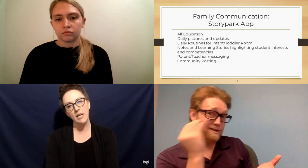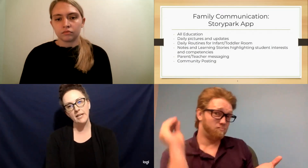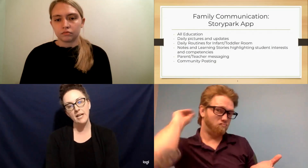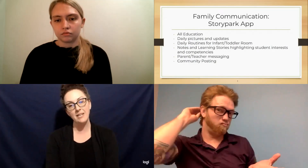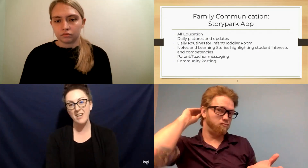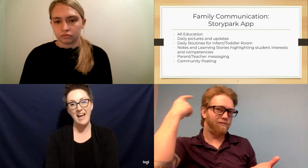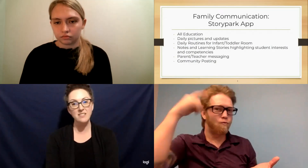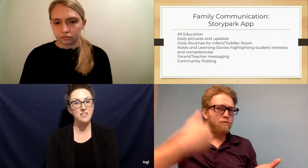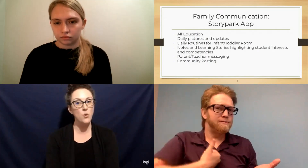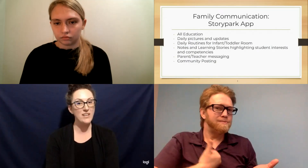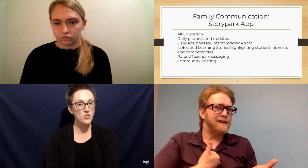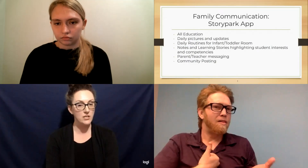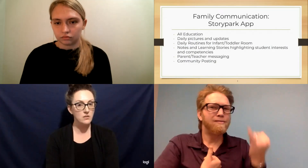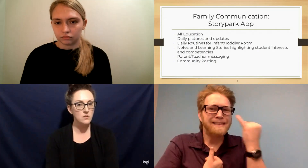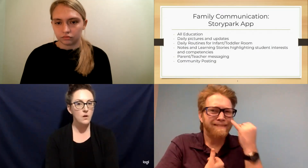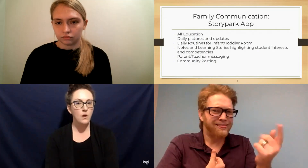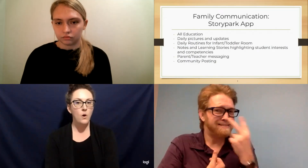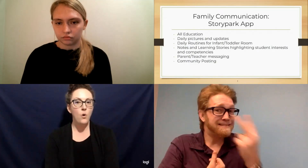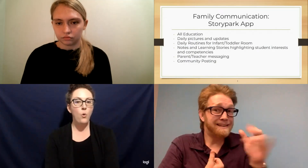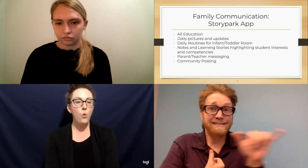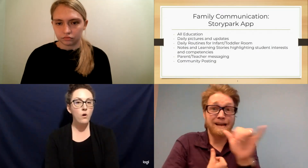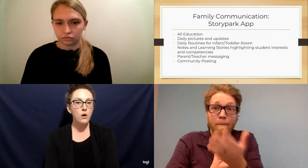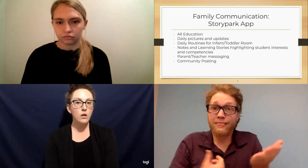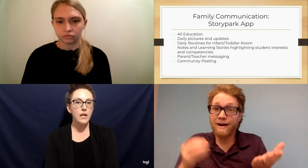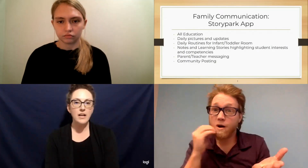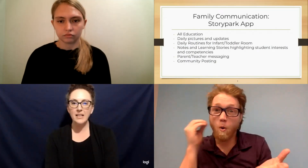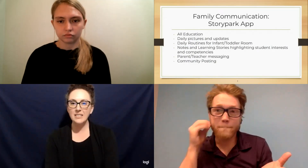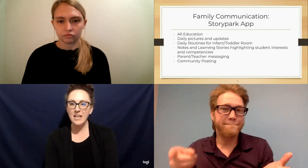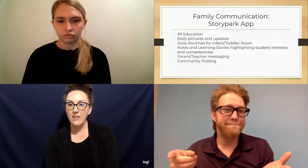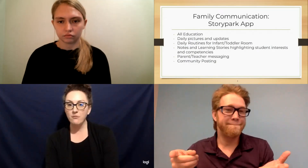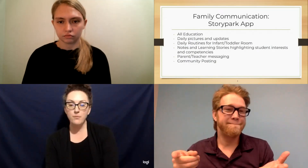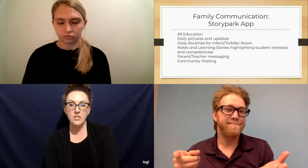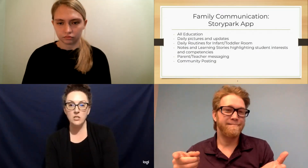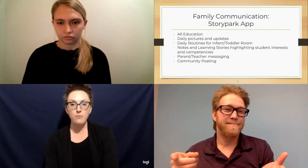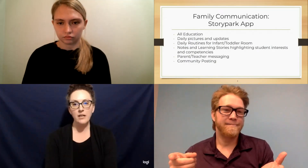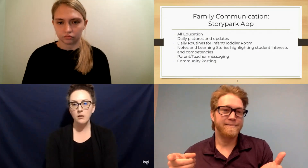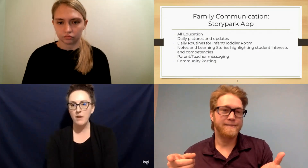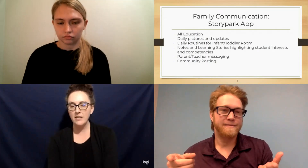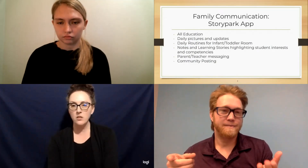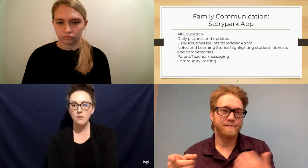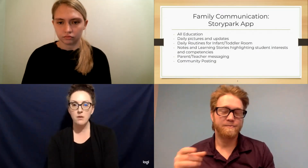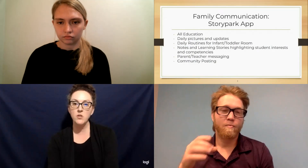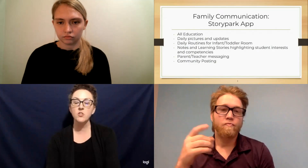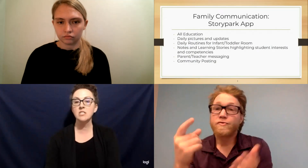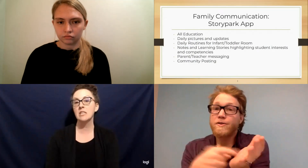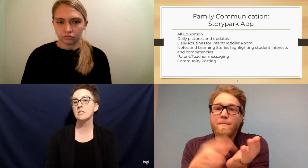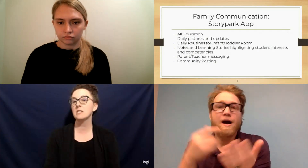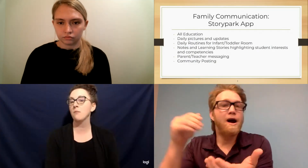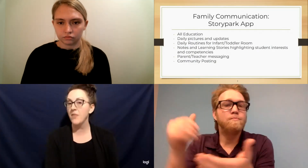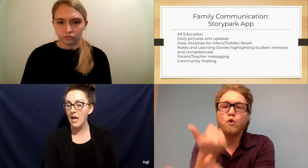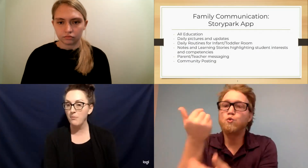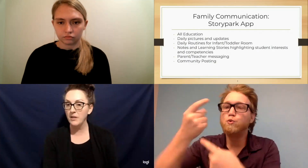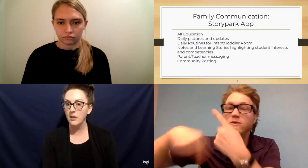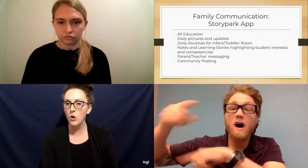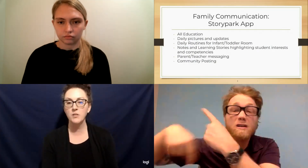look at it and even ask us questions, or at least have that information in the back of your mind so that maybe you're seeing the same